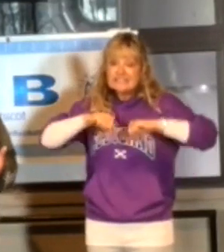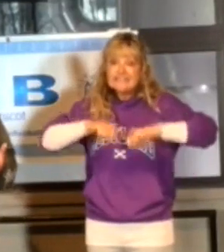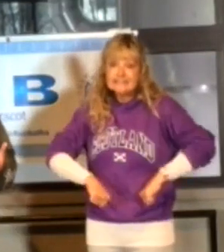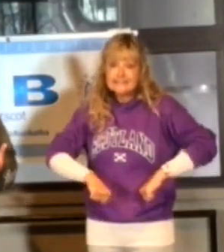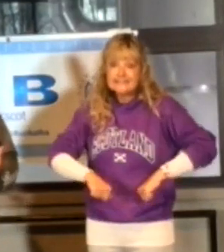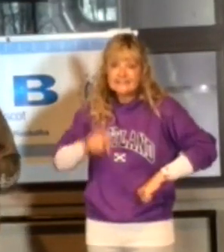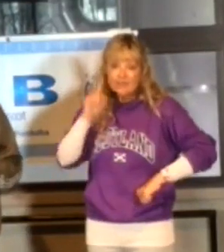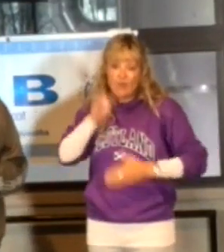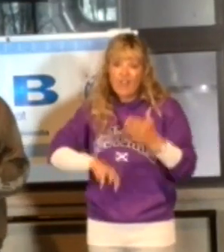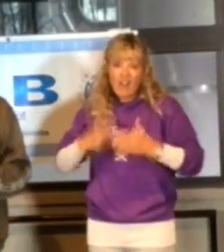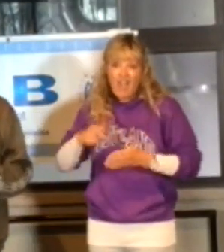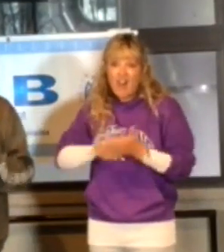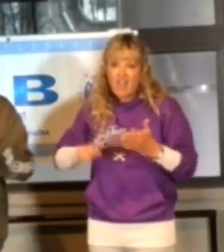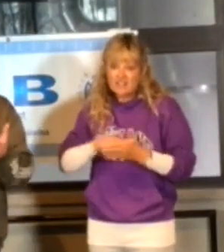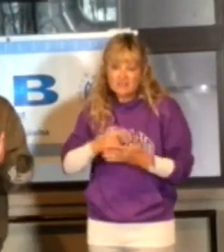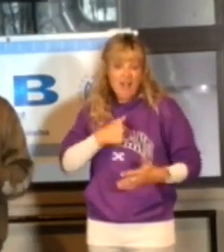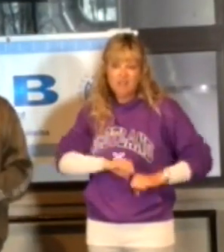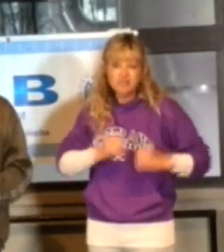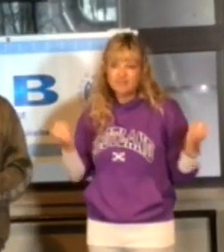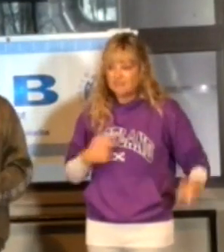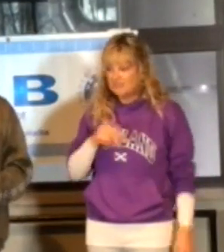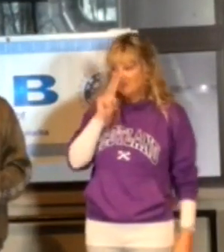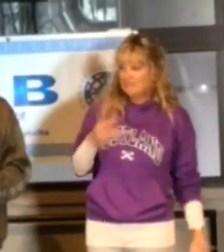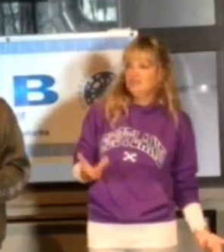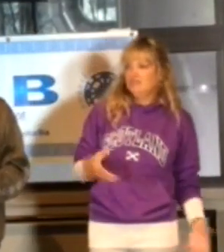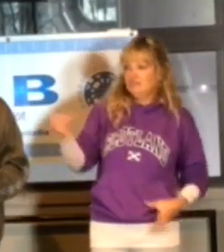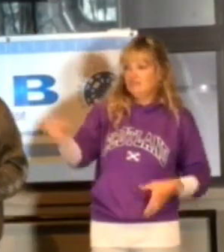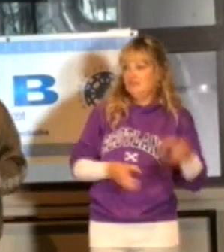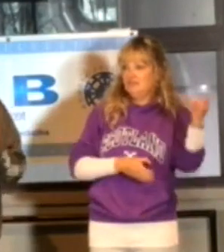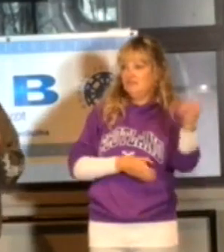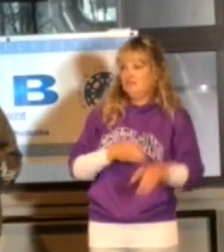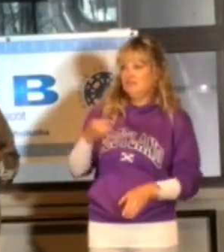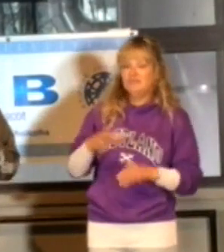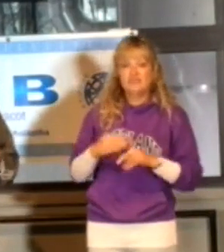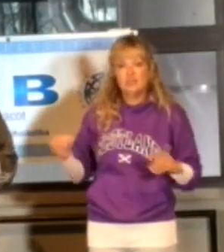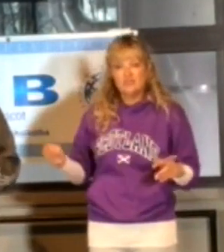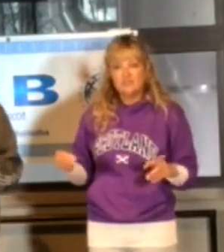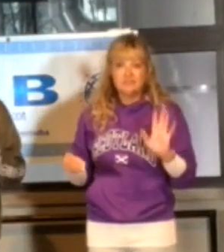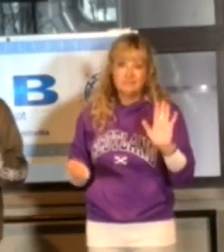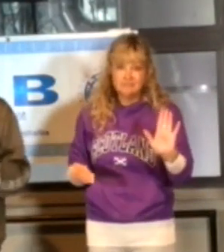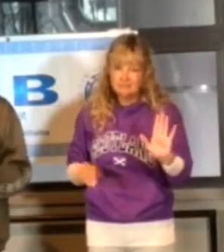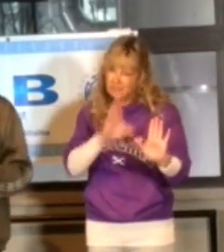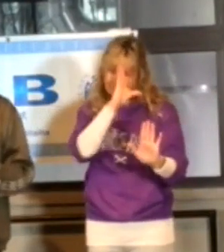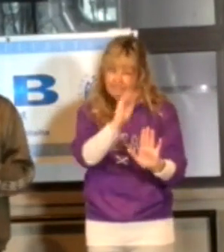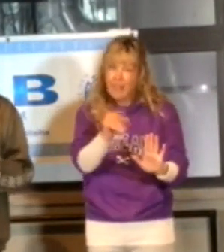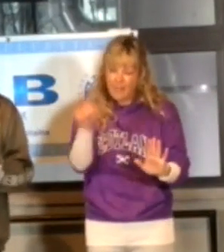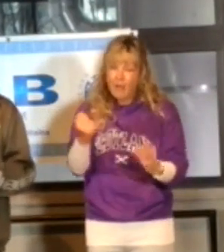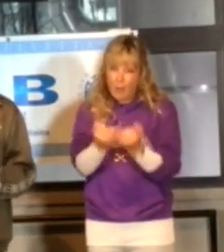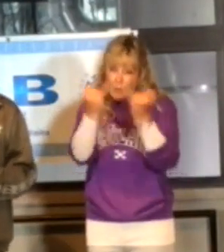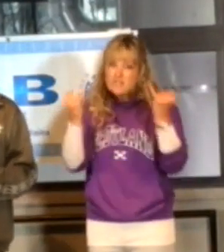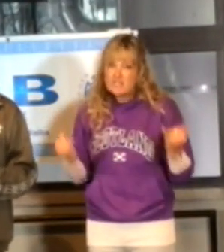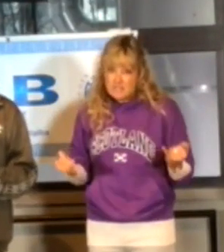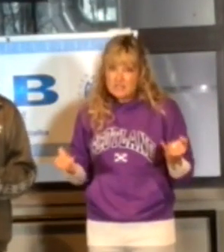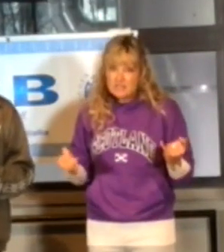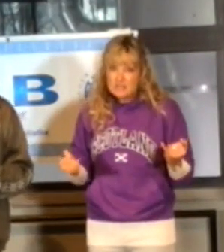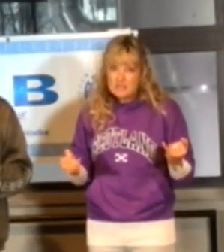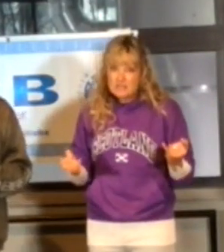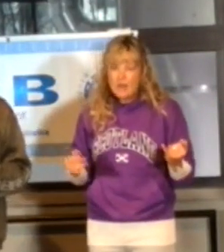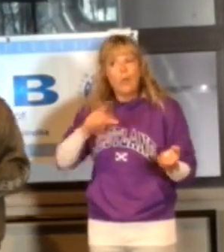heart seeing those results come in. But that will only increase the support for